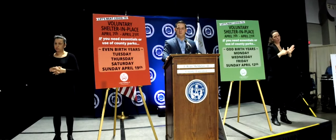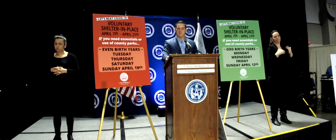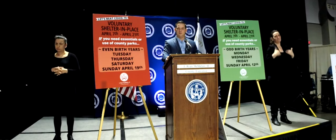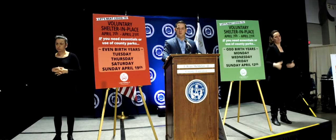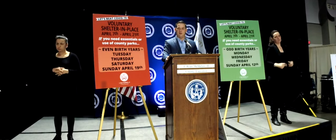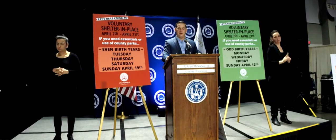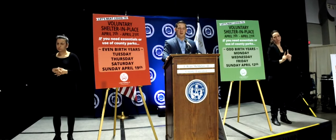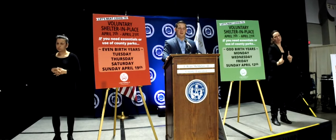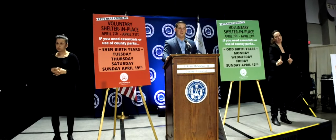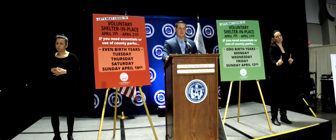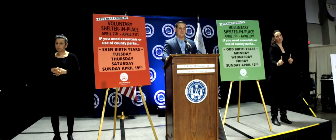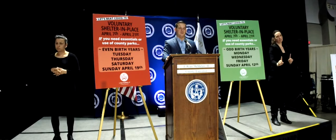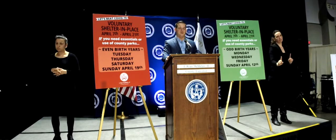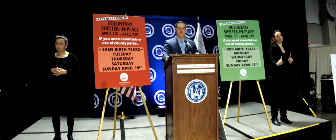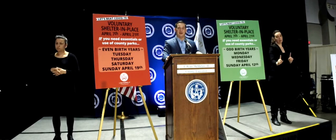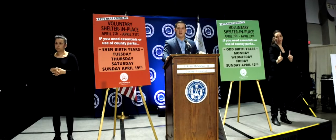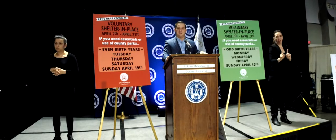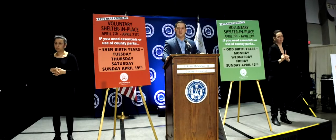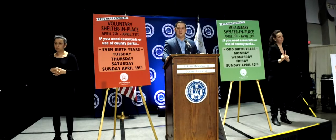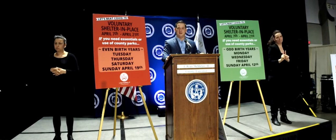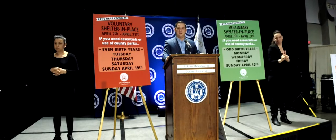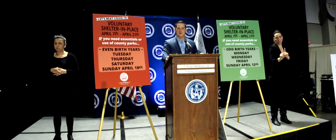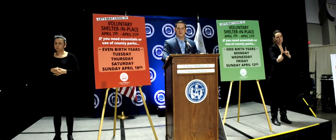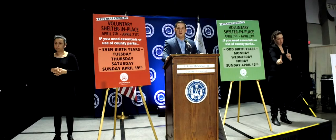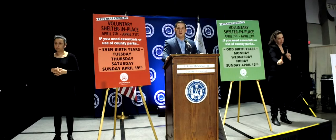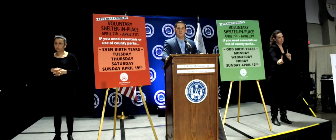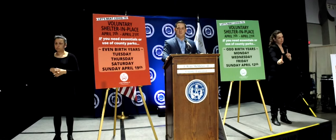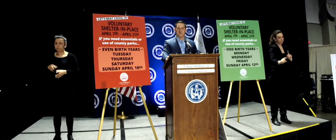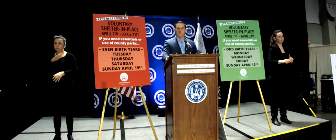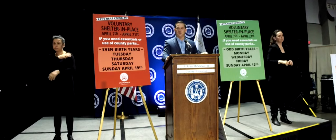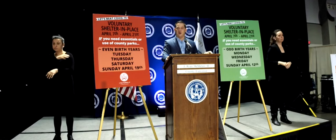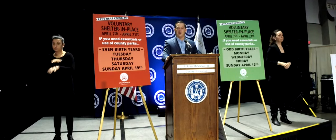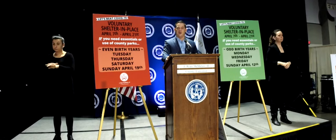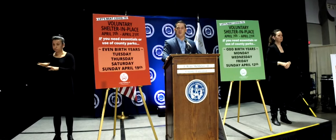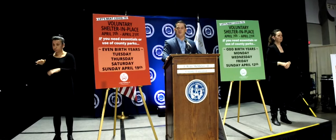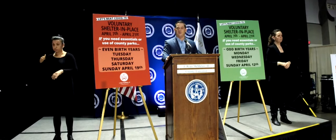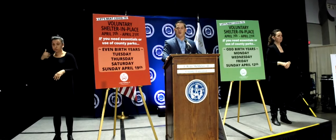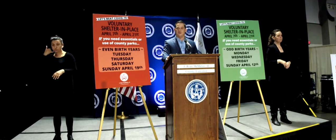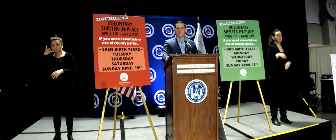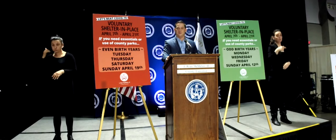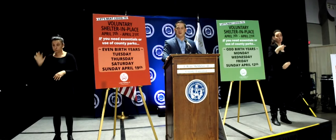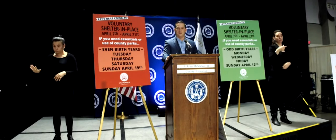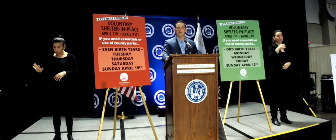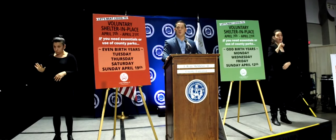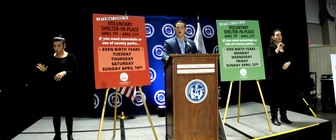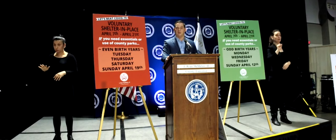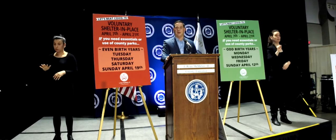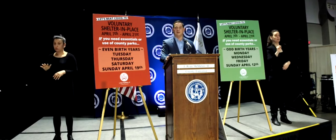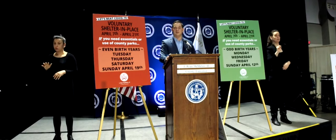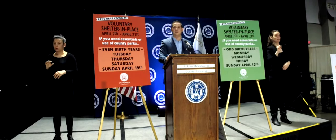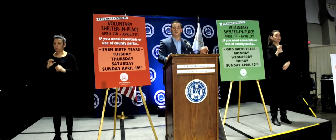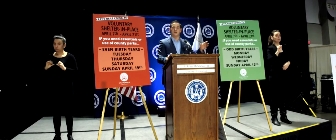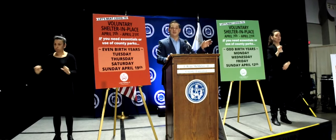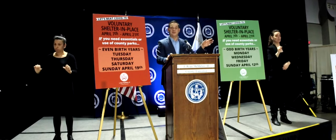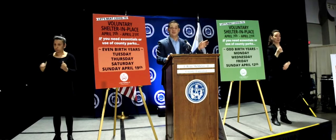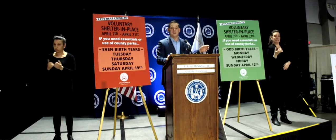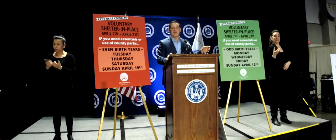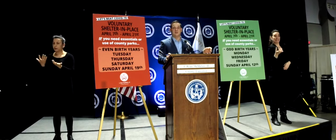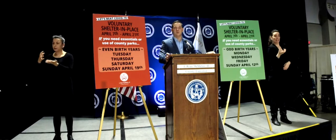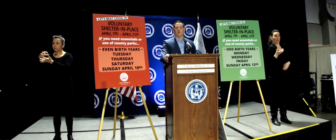data and different GIS data makes a strong argument for us as well at